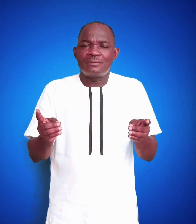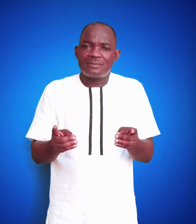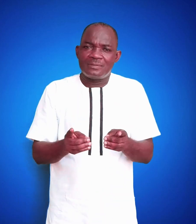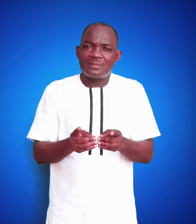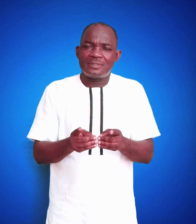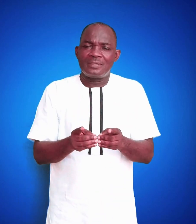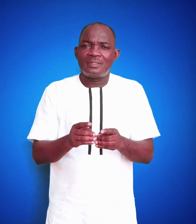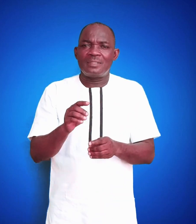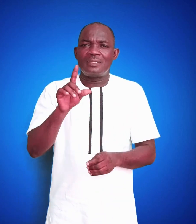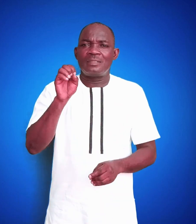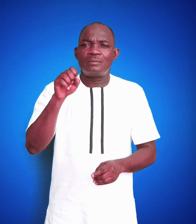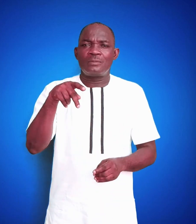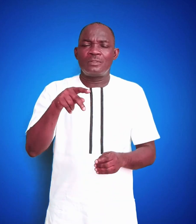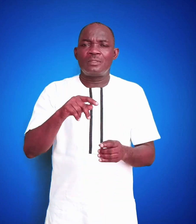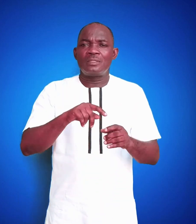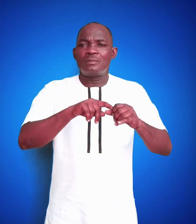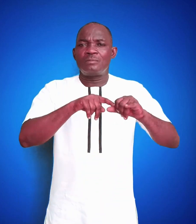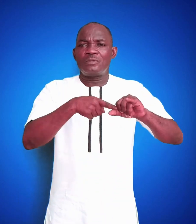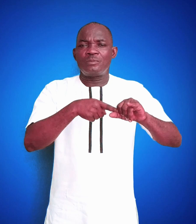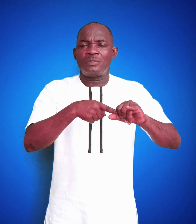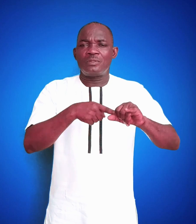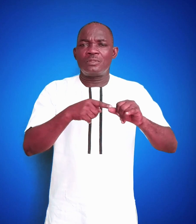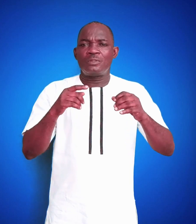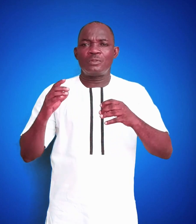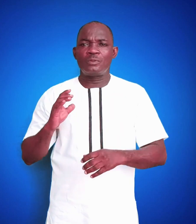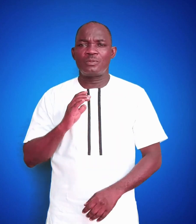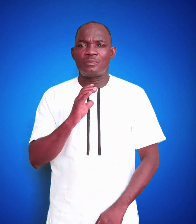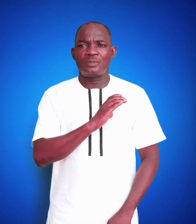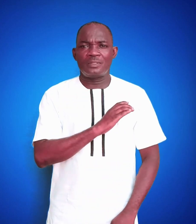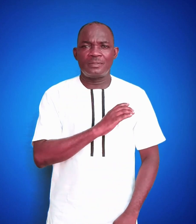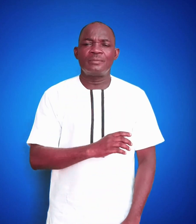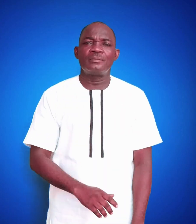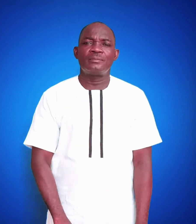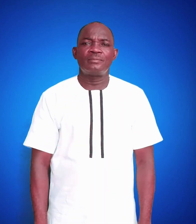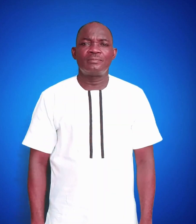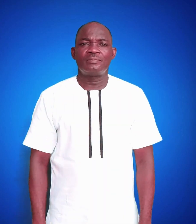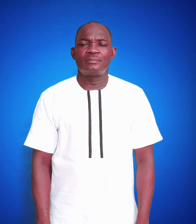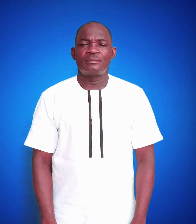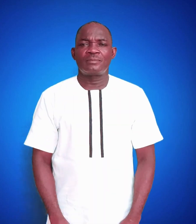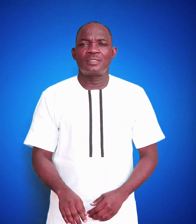District LEAP Implementation Committee;